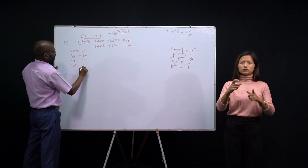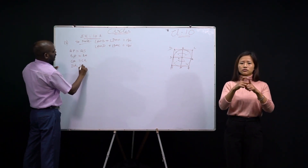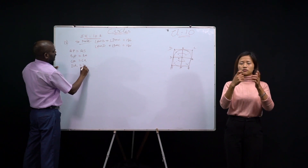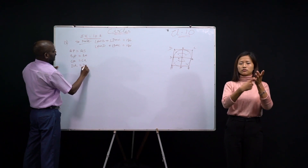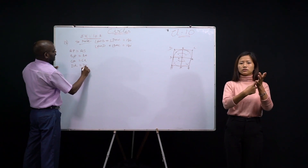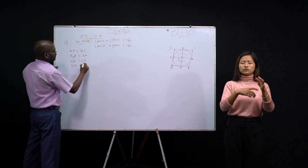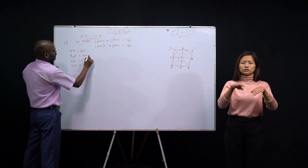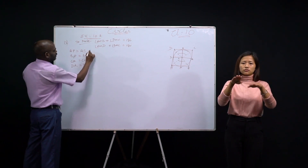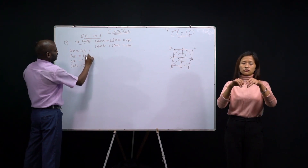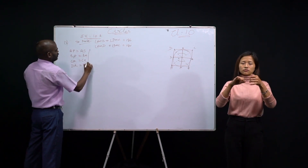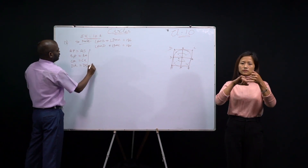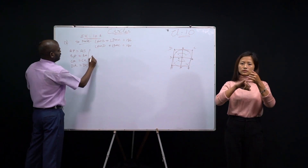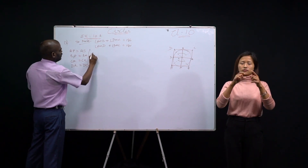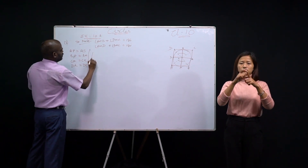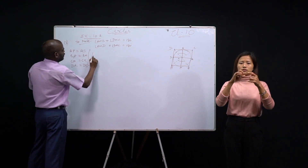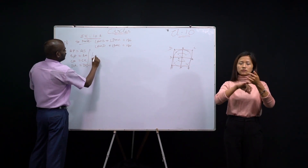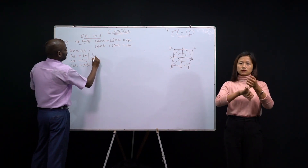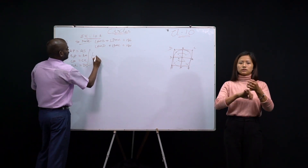to DS.